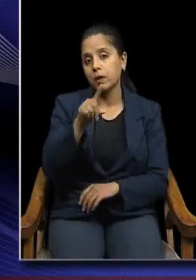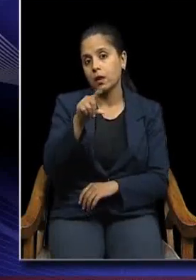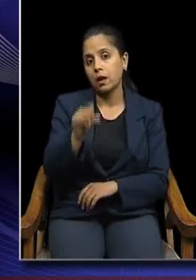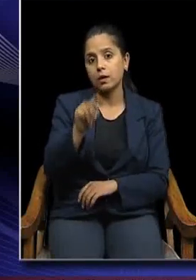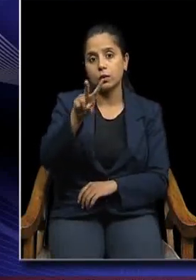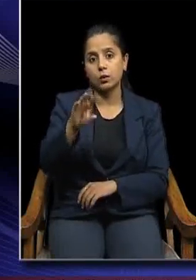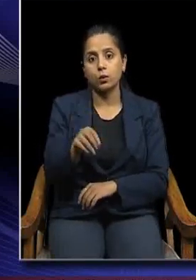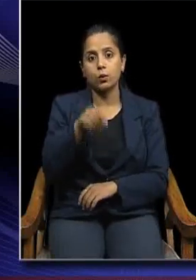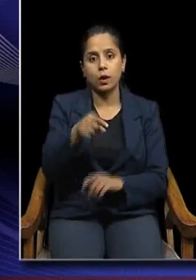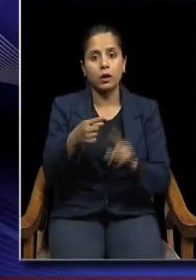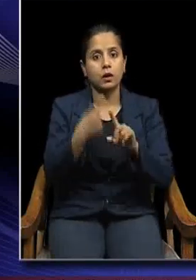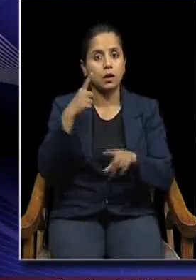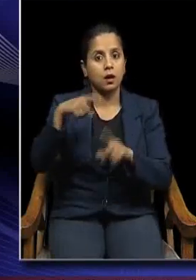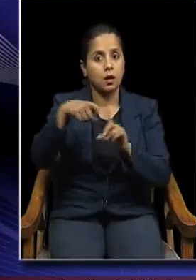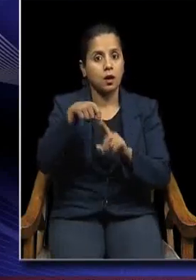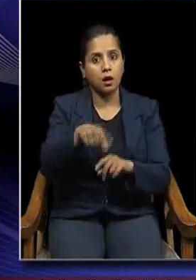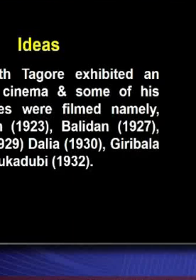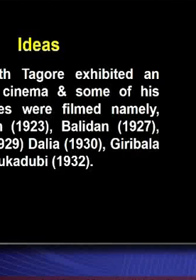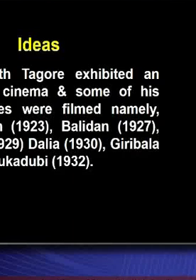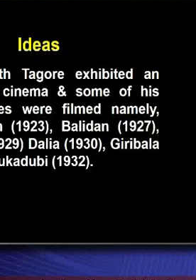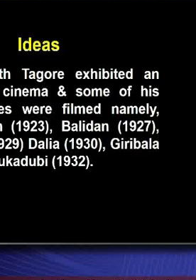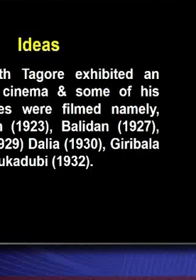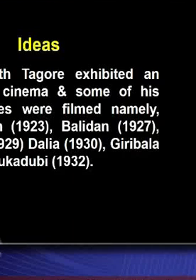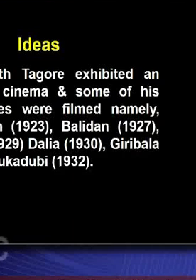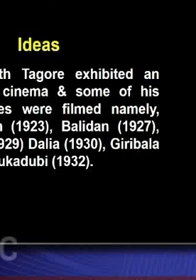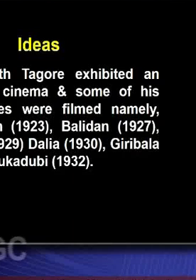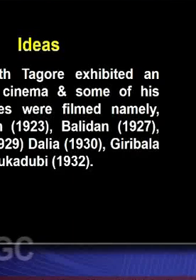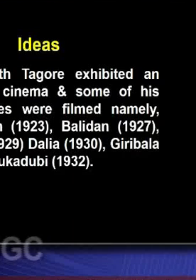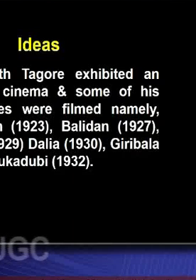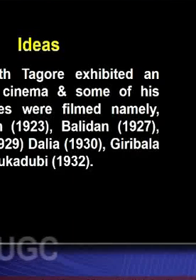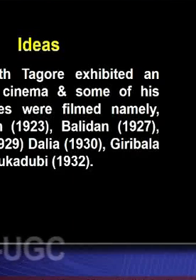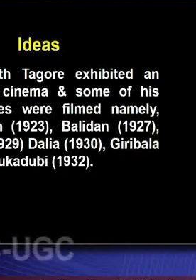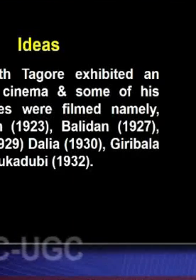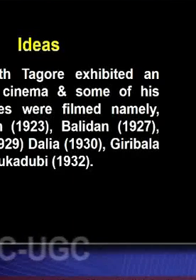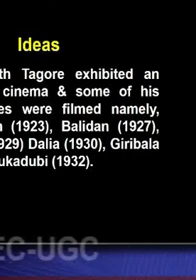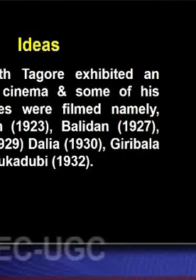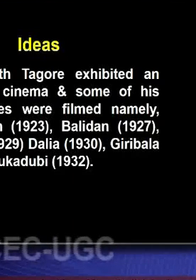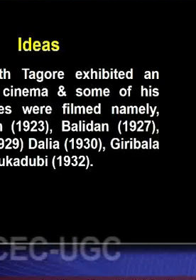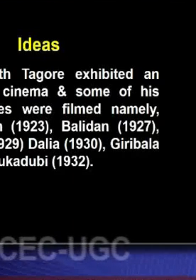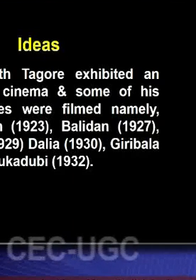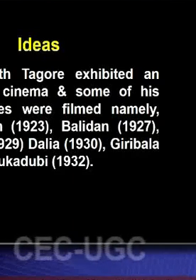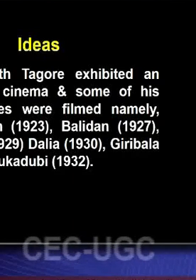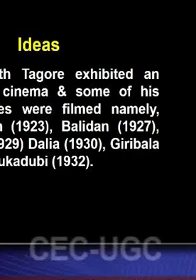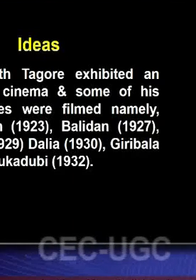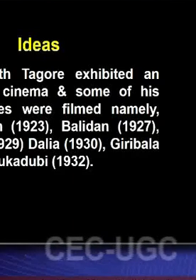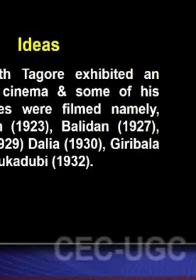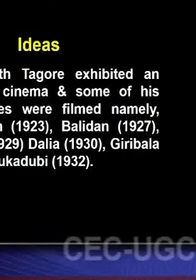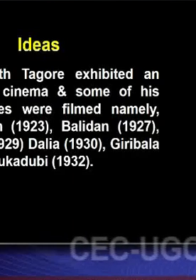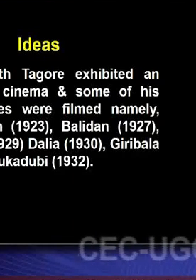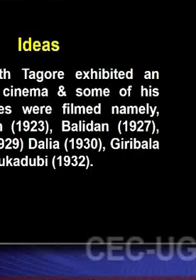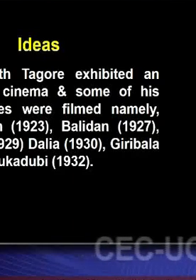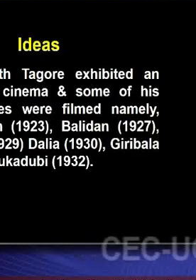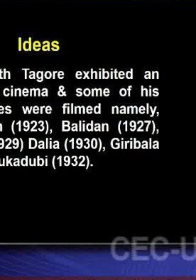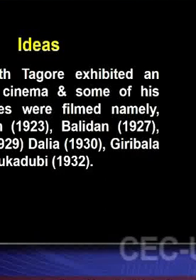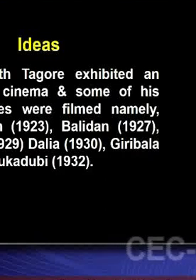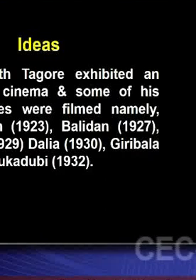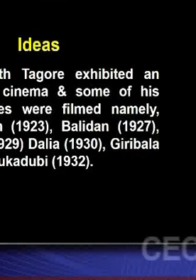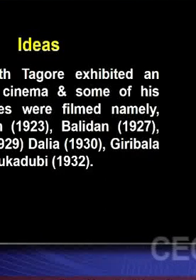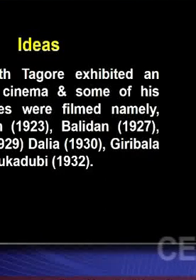Tilak acted as a well-wisher of the Indian cinema and the pioneers, those who were associated with these